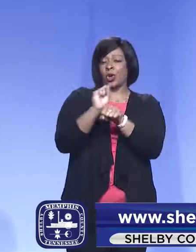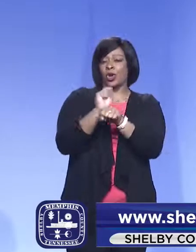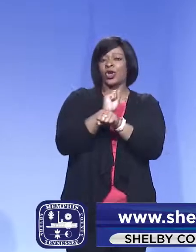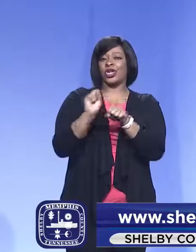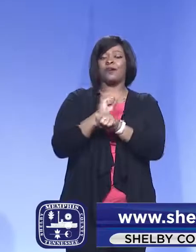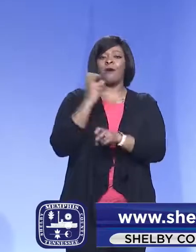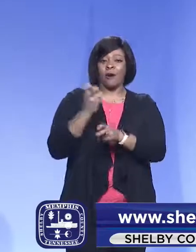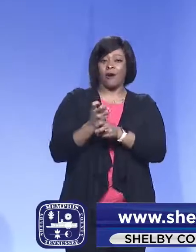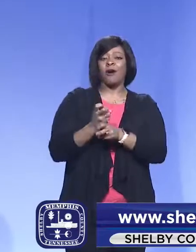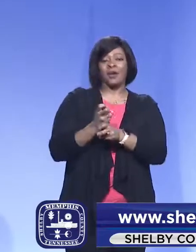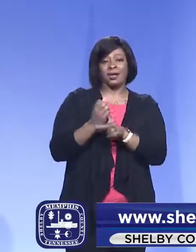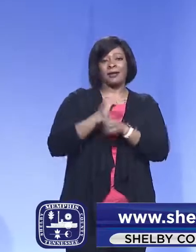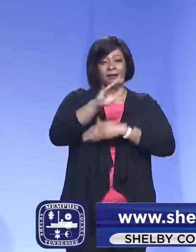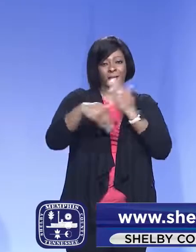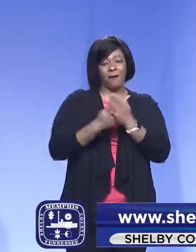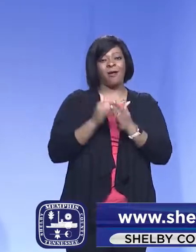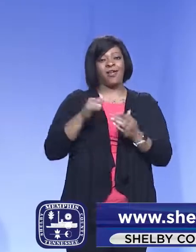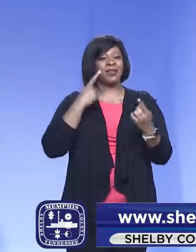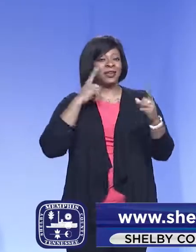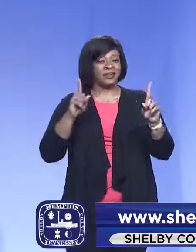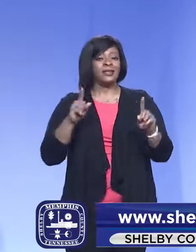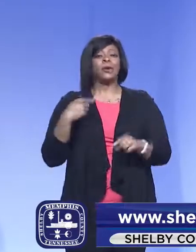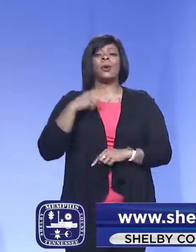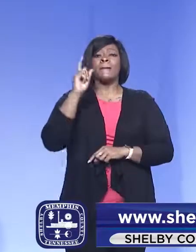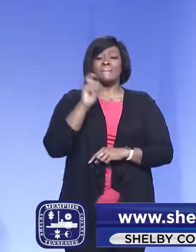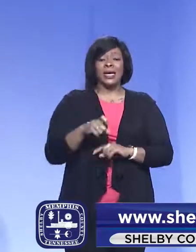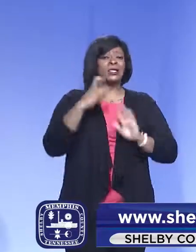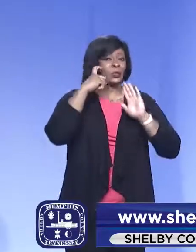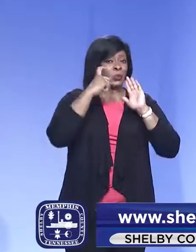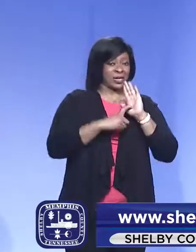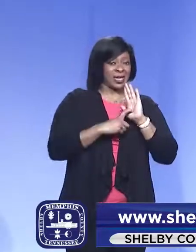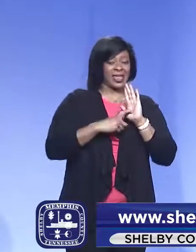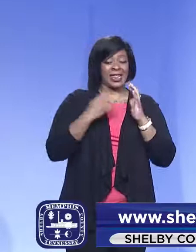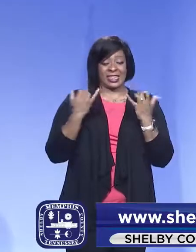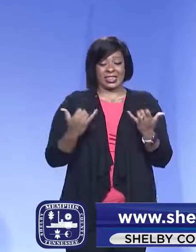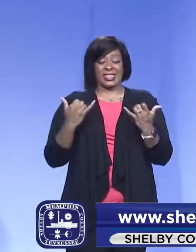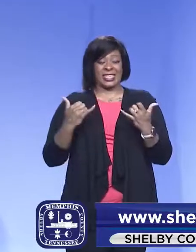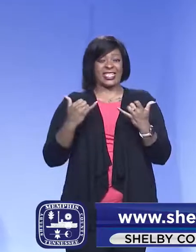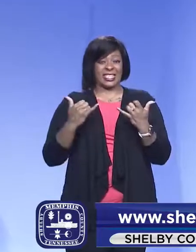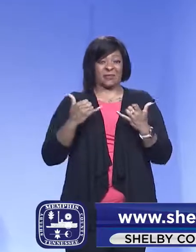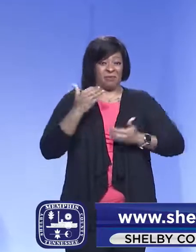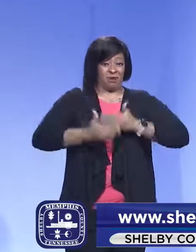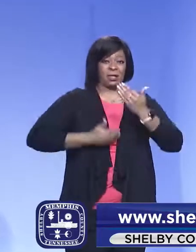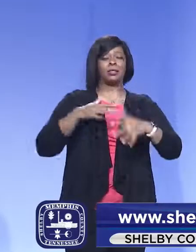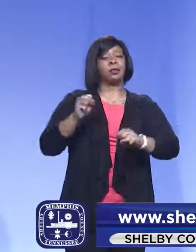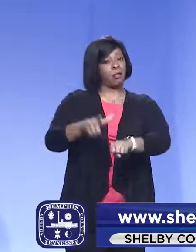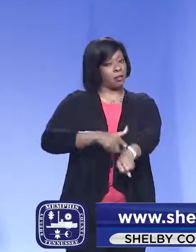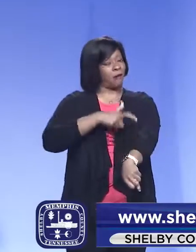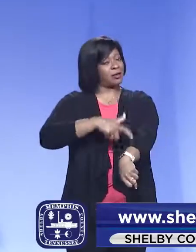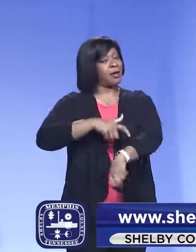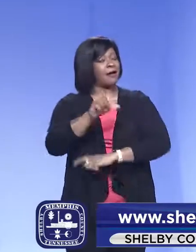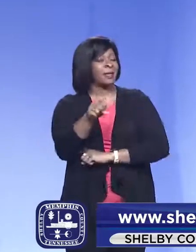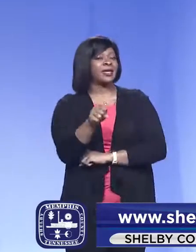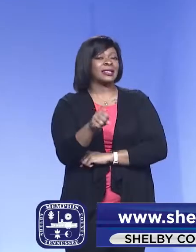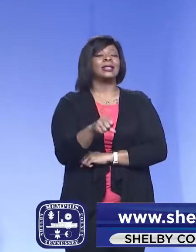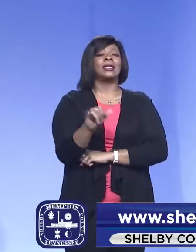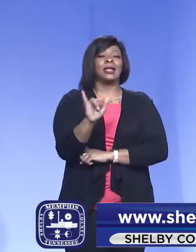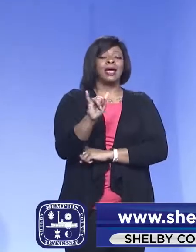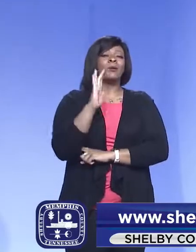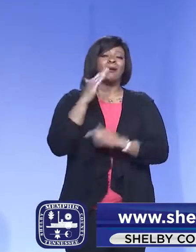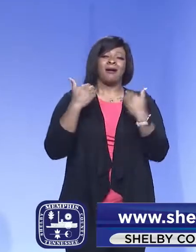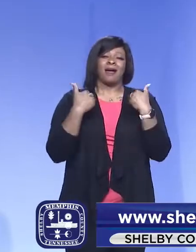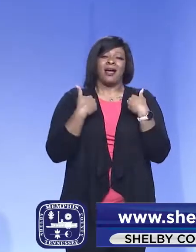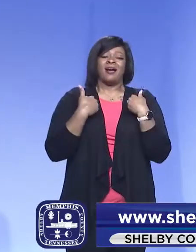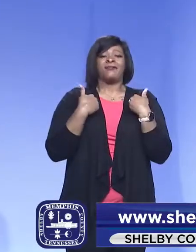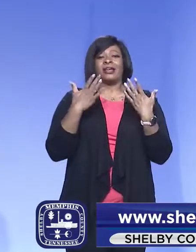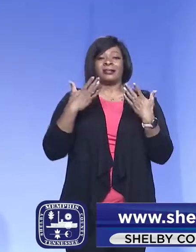really hard to get all this done. But we do need to recognize that this tunnel is long, and it is likely to have